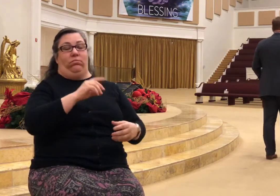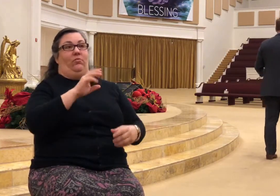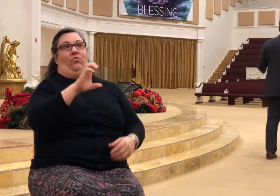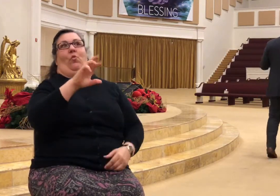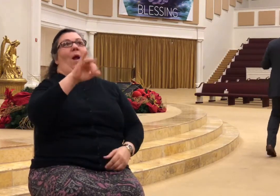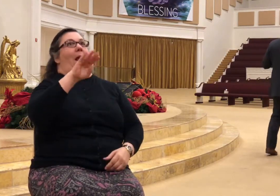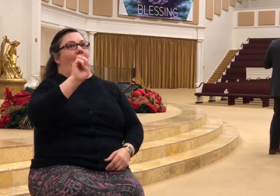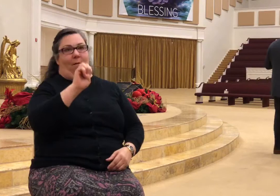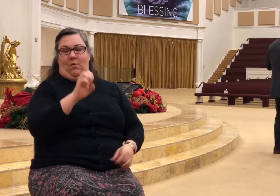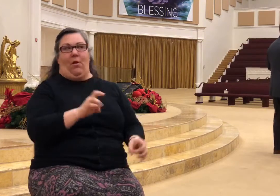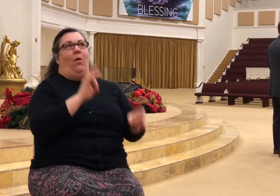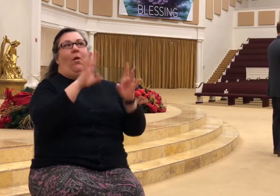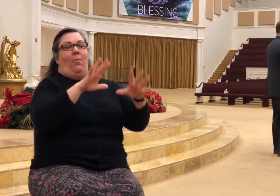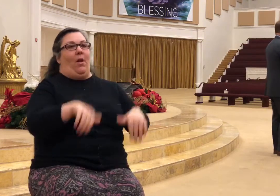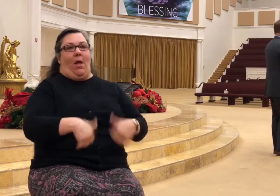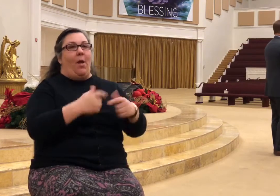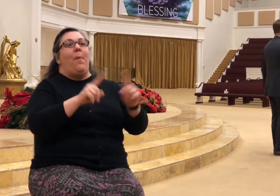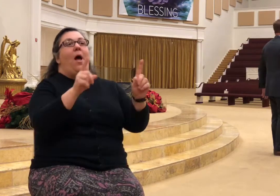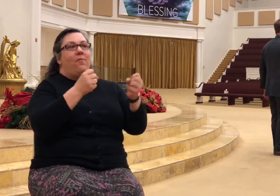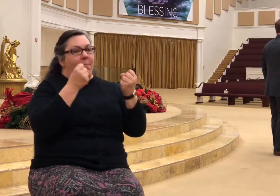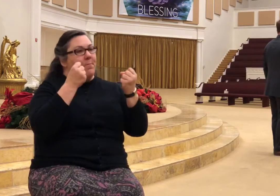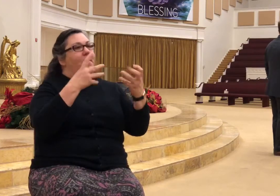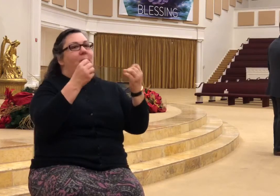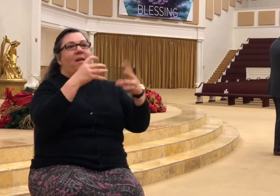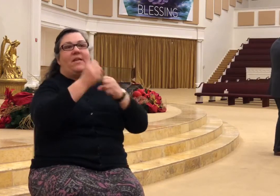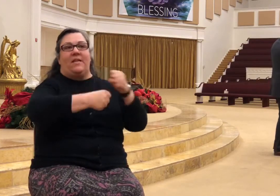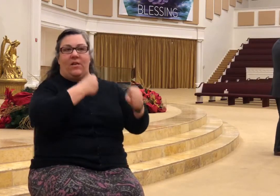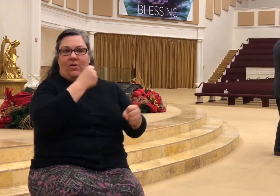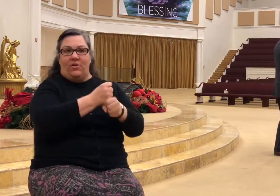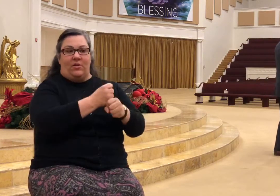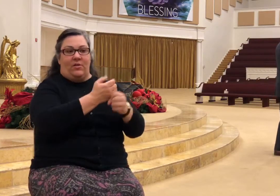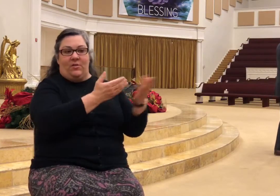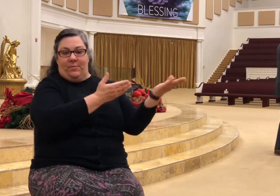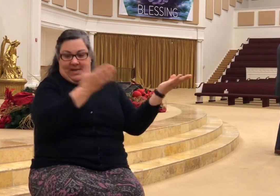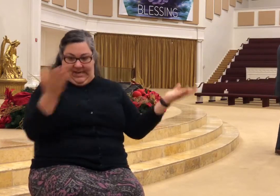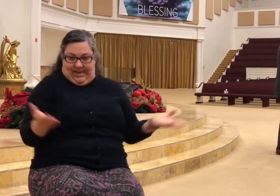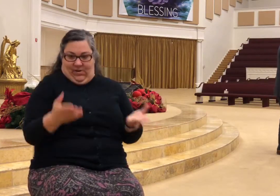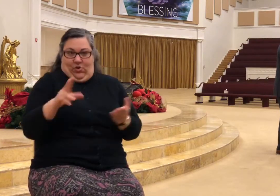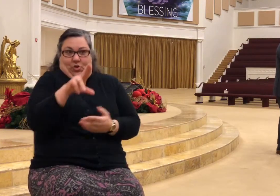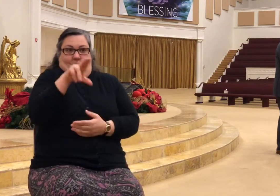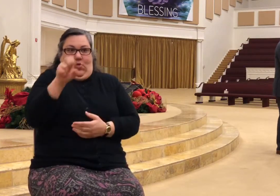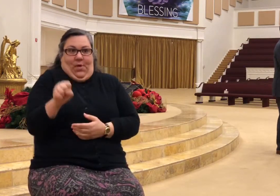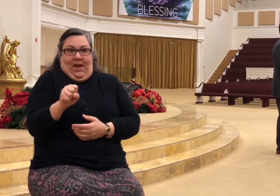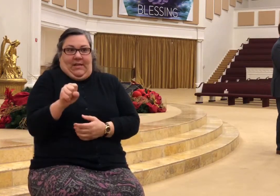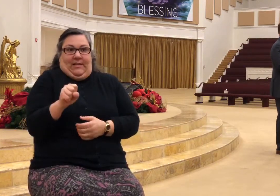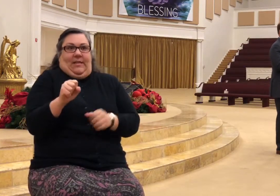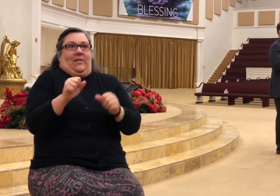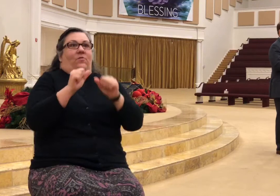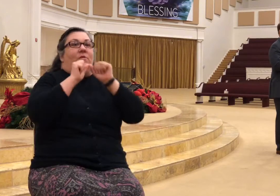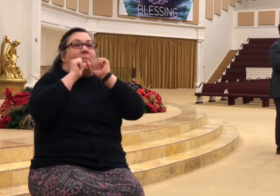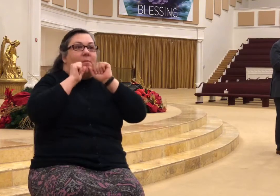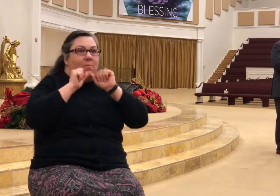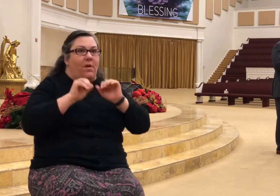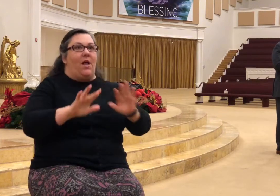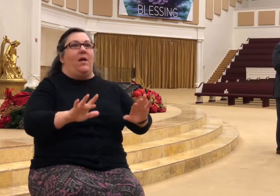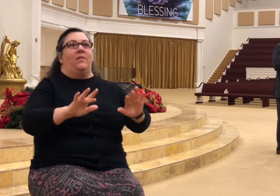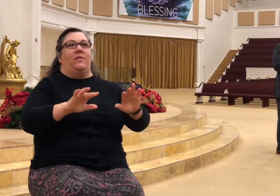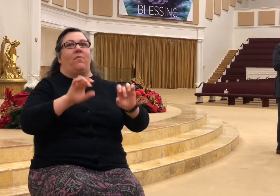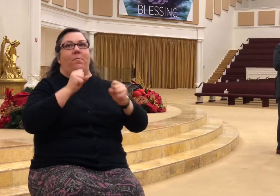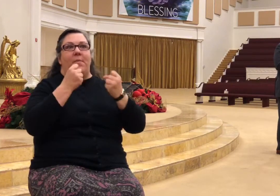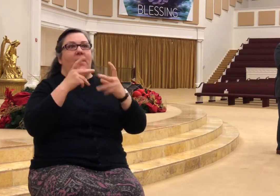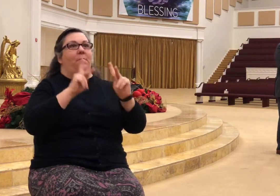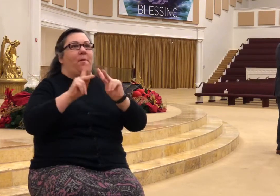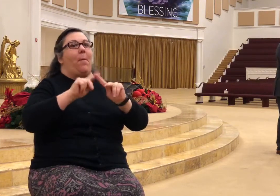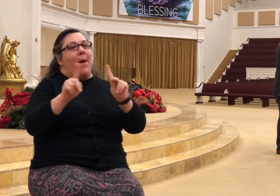life. And ministry for many years in the United States has been a blessing to so many. Felt a burden to go back and